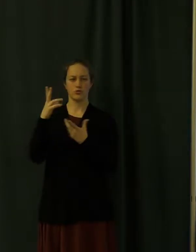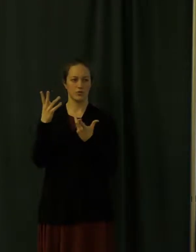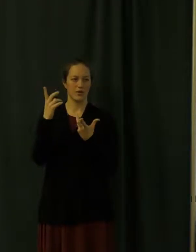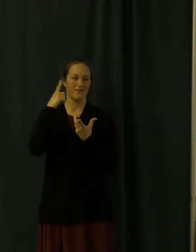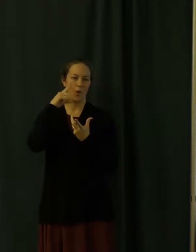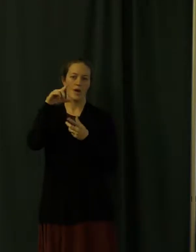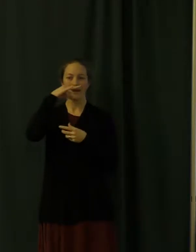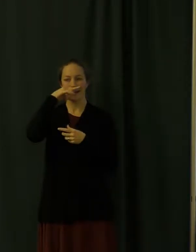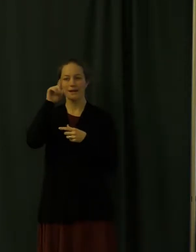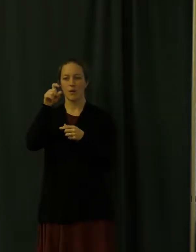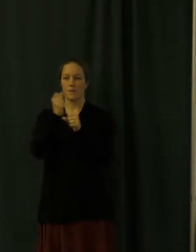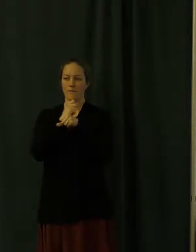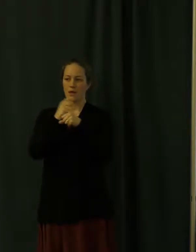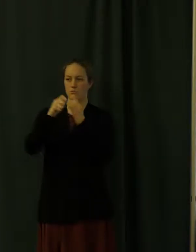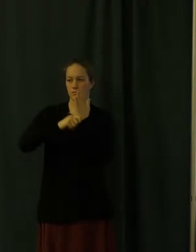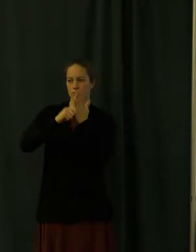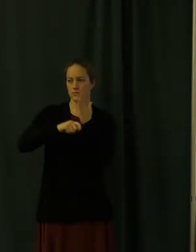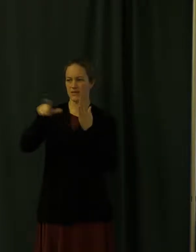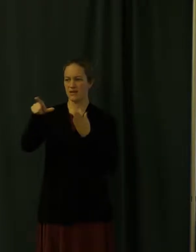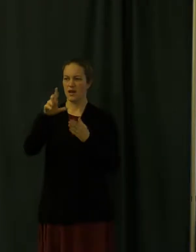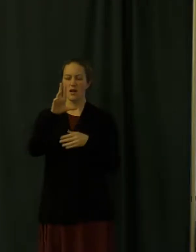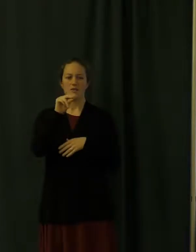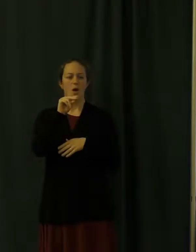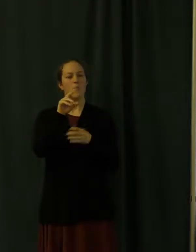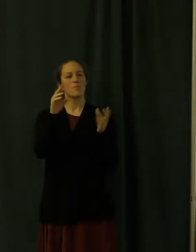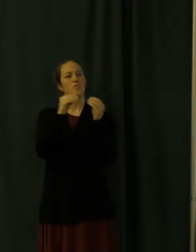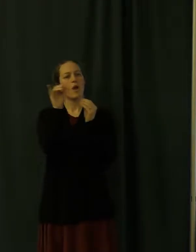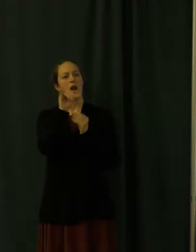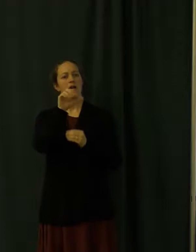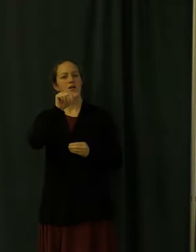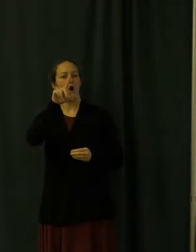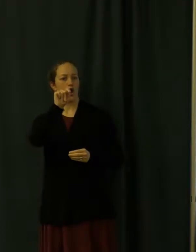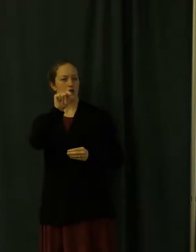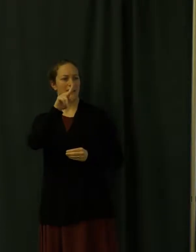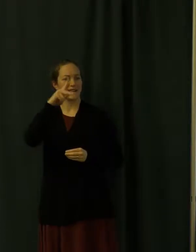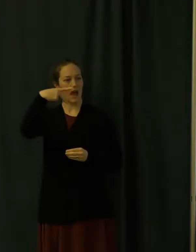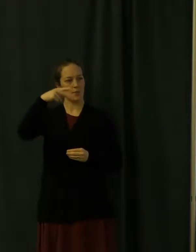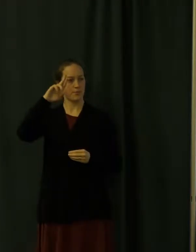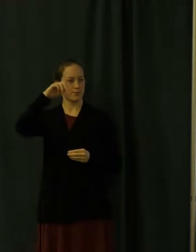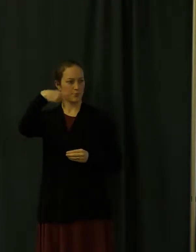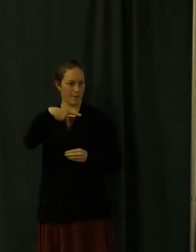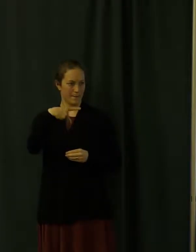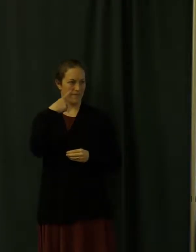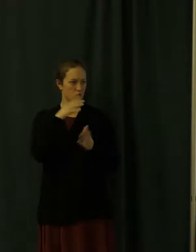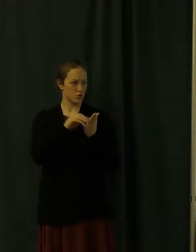or a flyer or something. this would be more like alternate paper. Yeah, this is for the kid, Yeah.